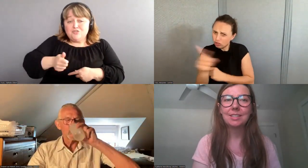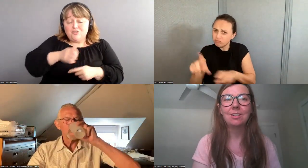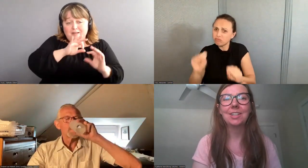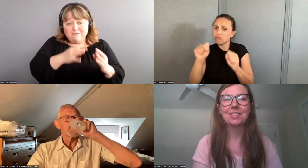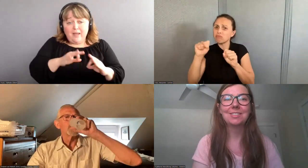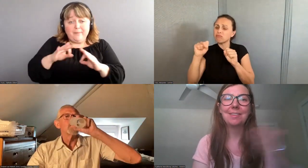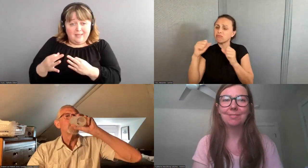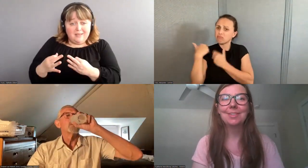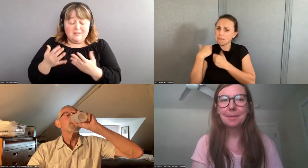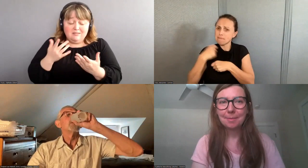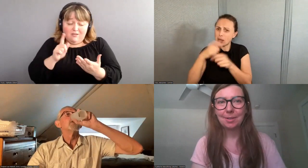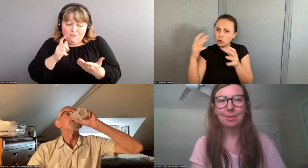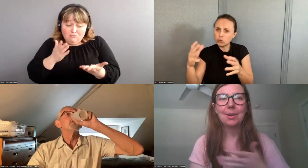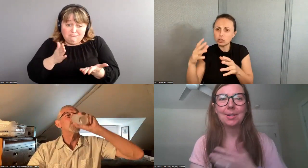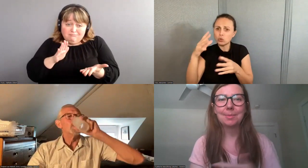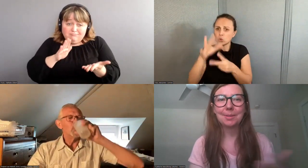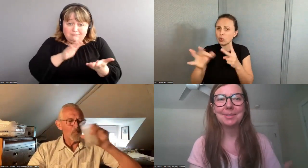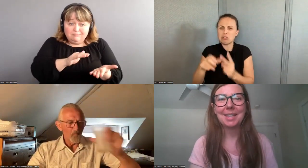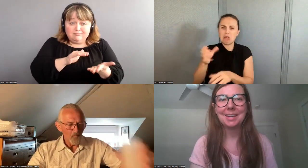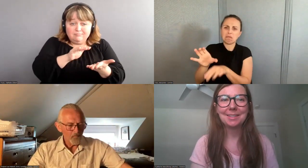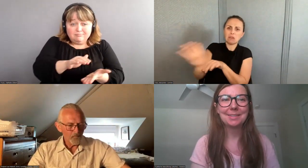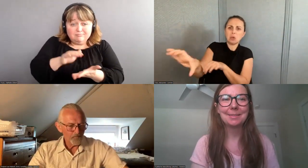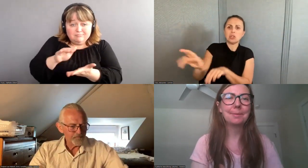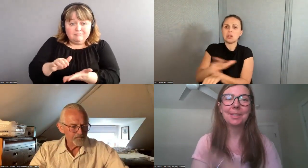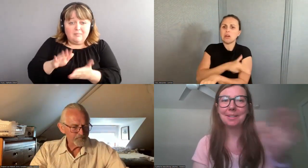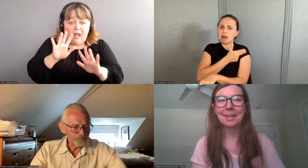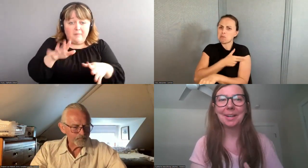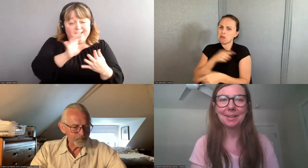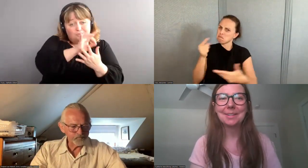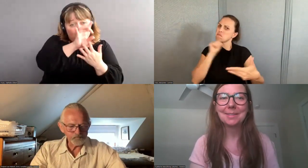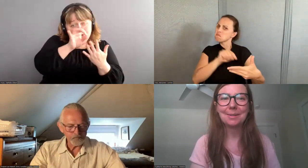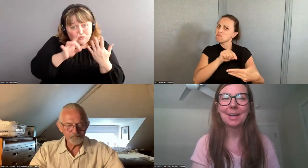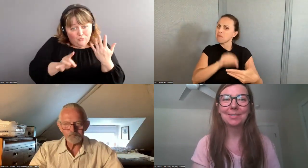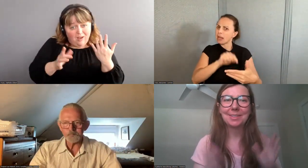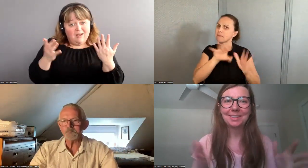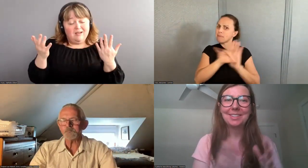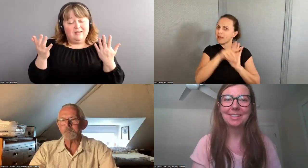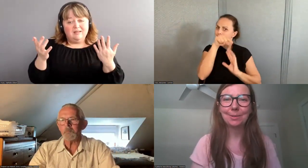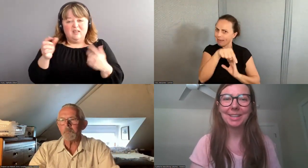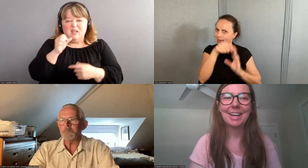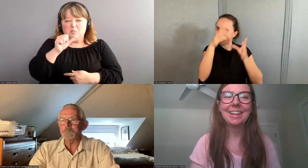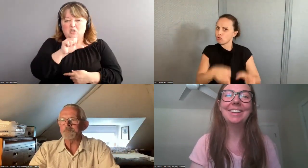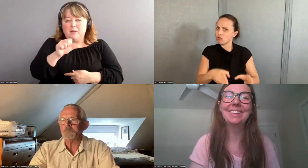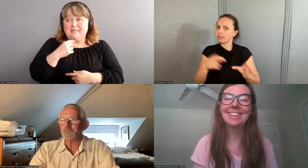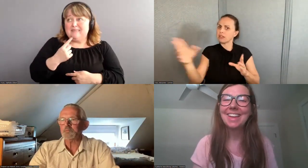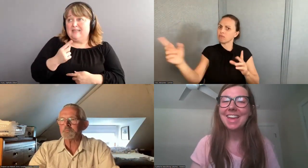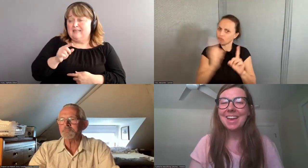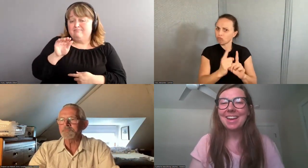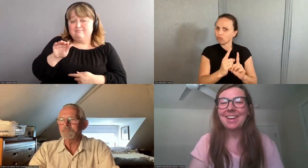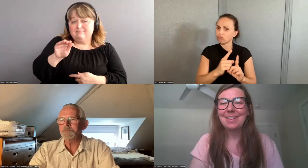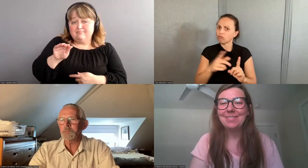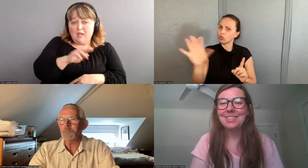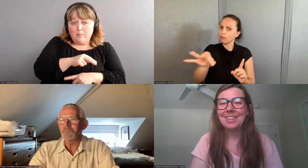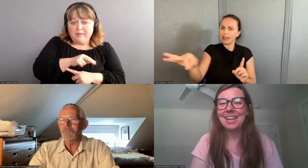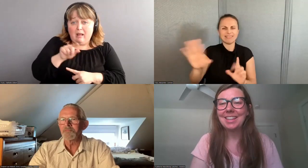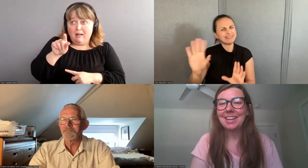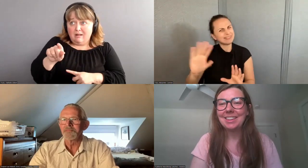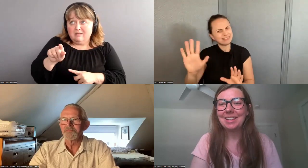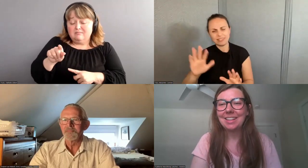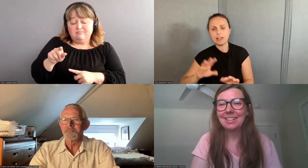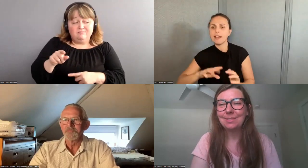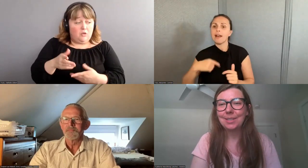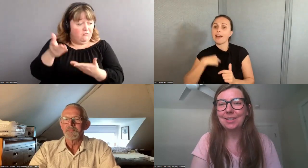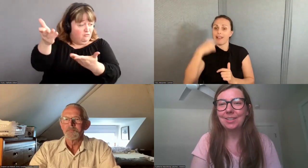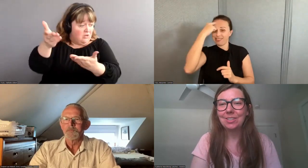choices and not just have, a hospital say, this is the one in your area, so you have to deal with that. So I